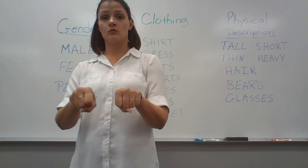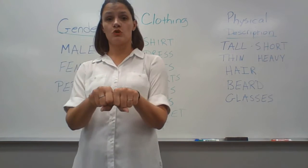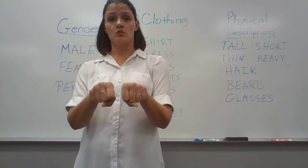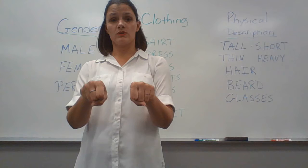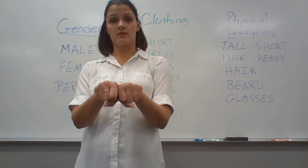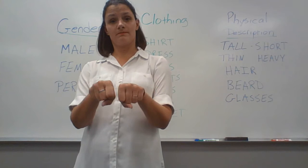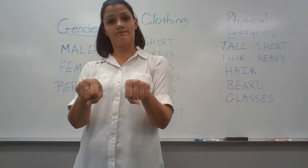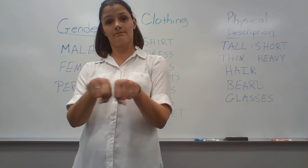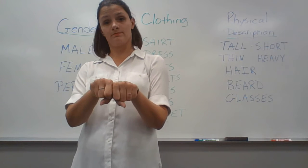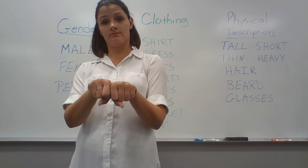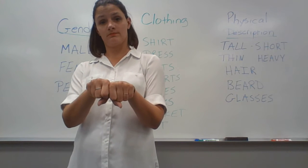Shoes.